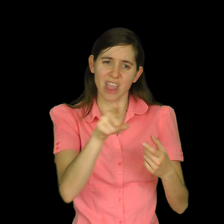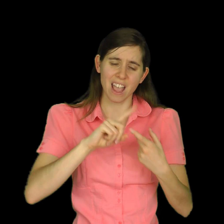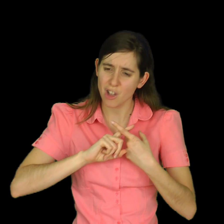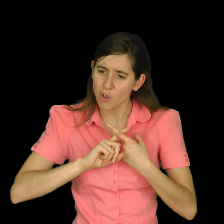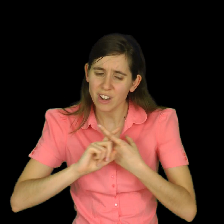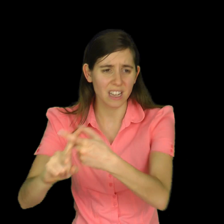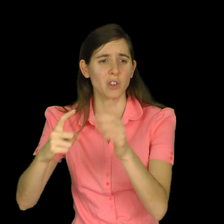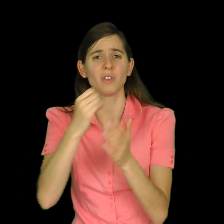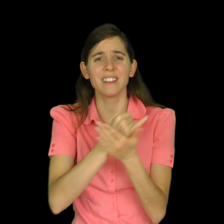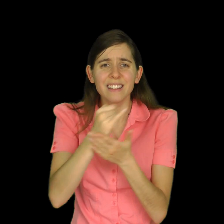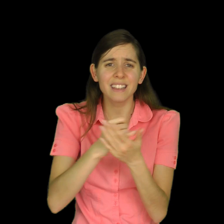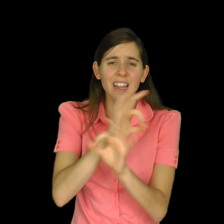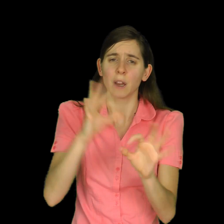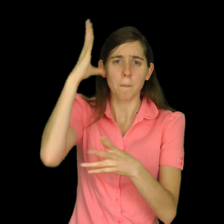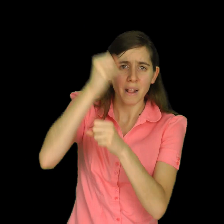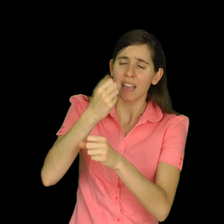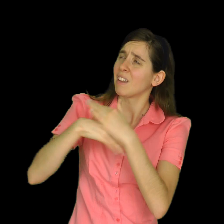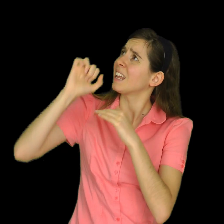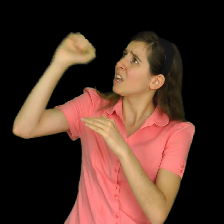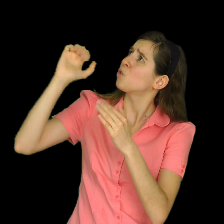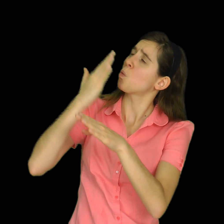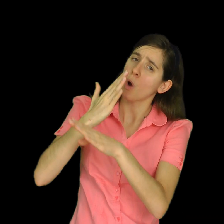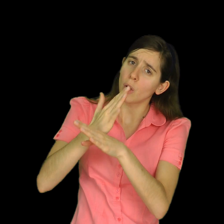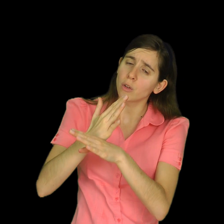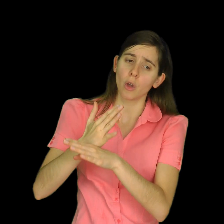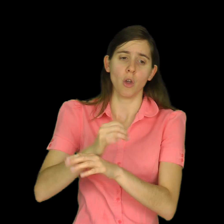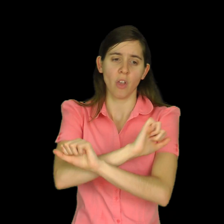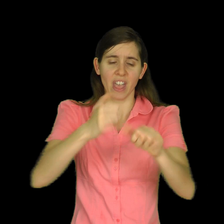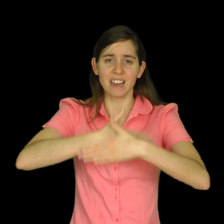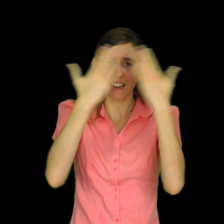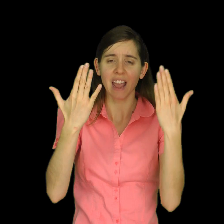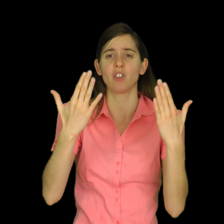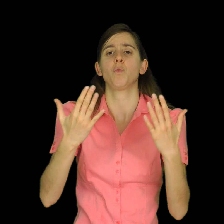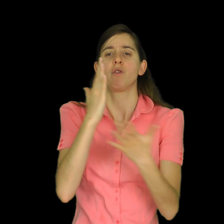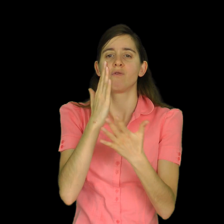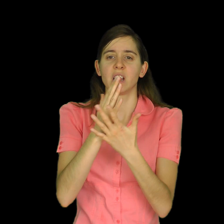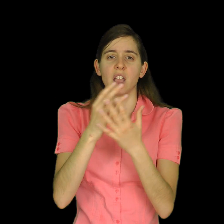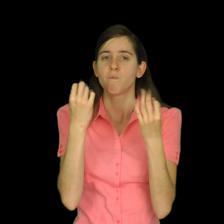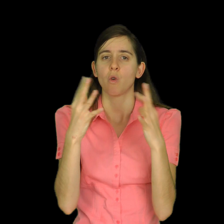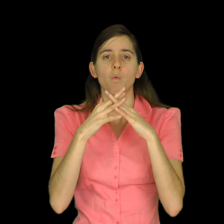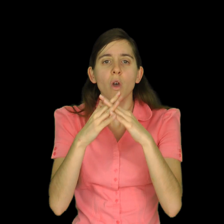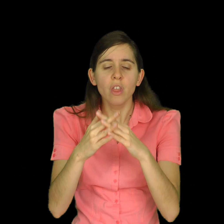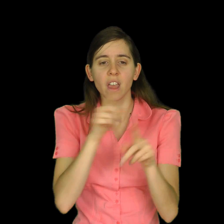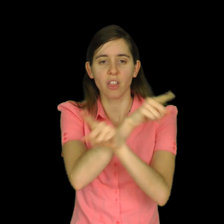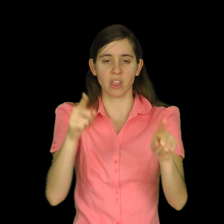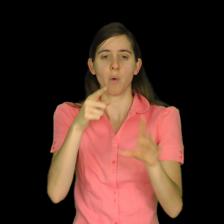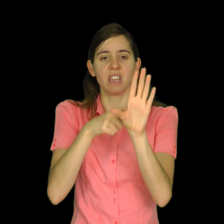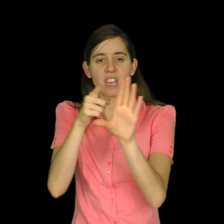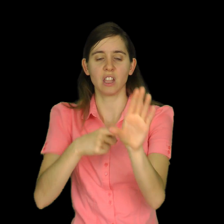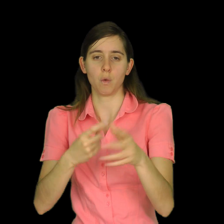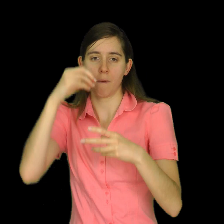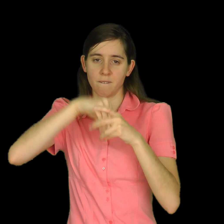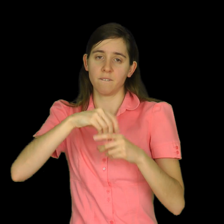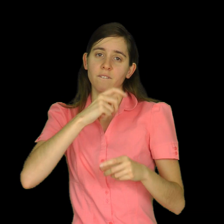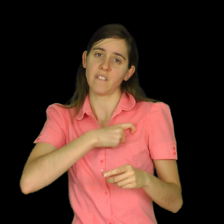not believe in His wondrous works. Therefore, their days He consumed in futility, and their years in fear. Now get this, it's really